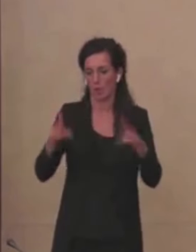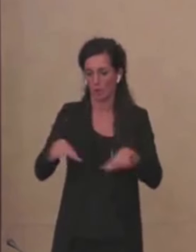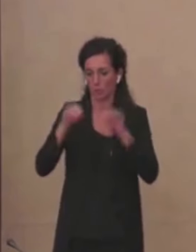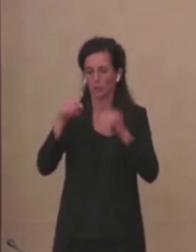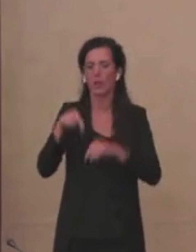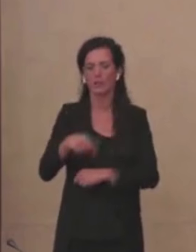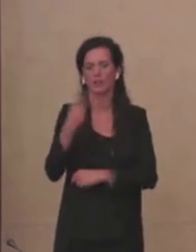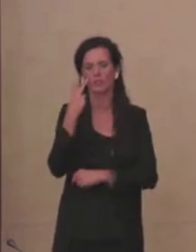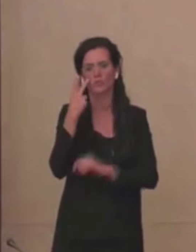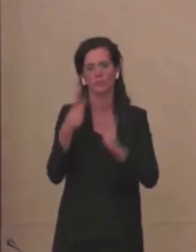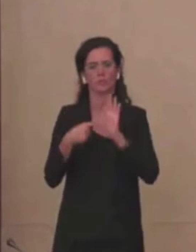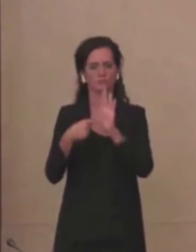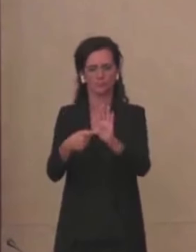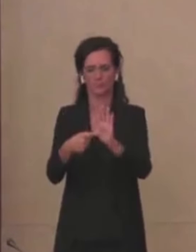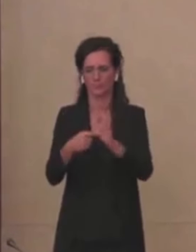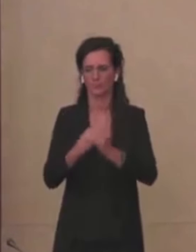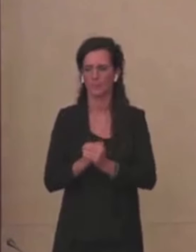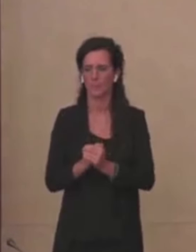Next slide.